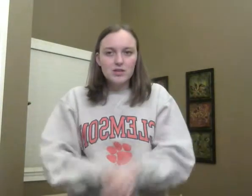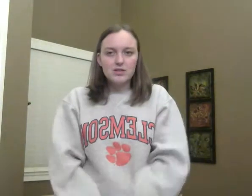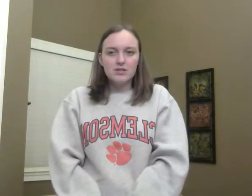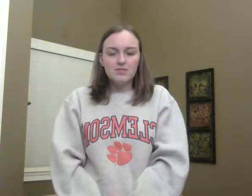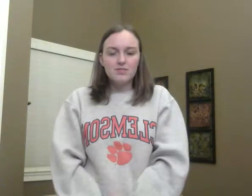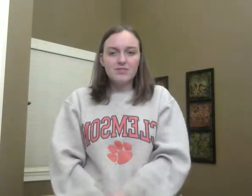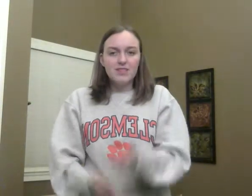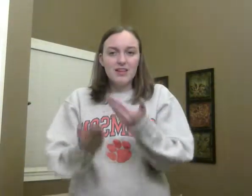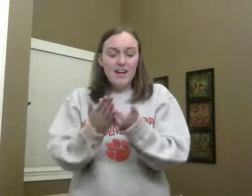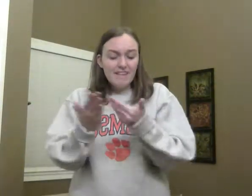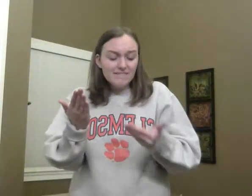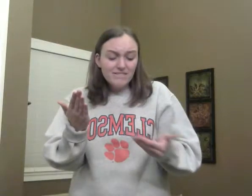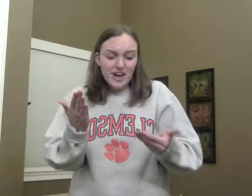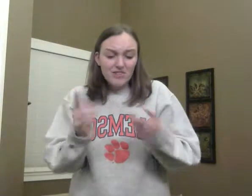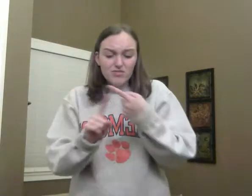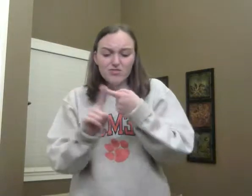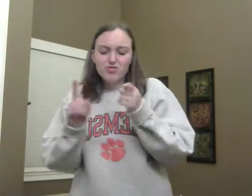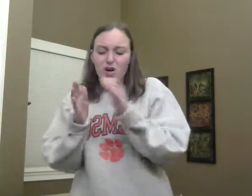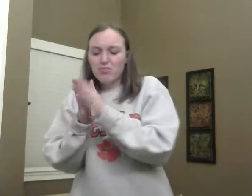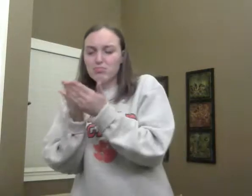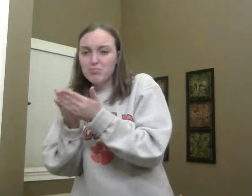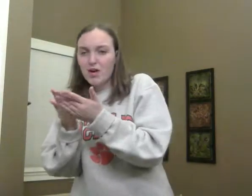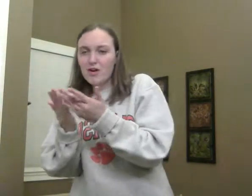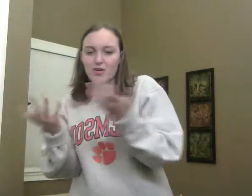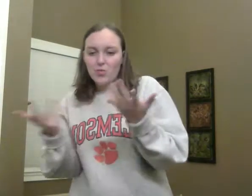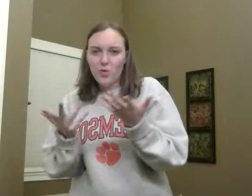can you select to show the speed of a water strider? Go.